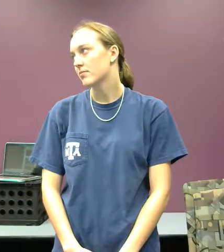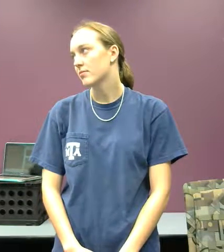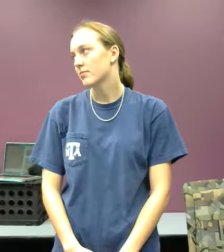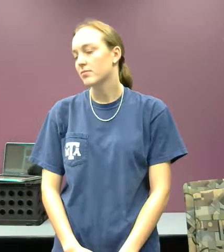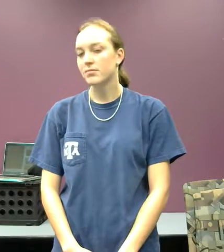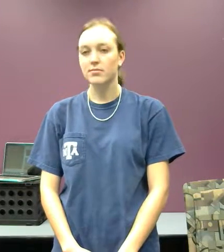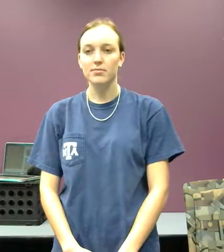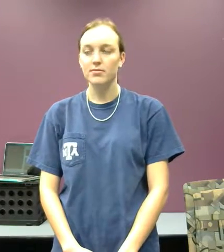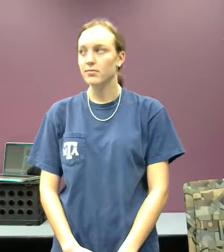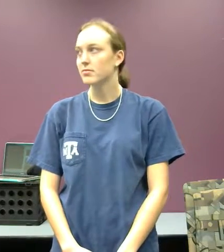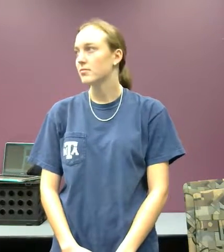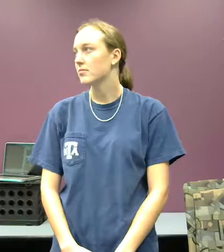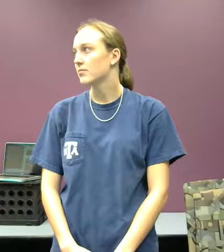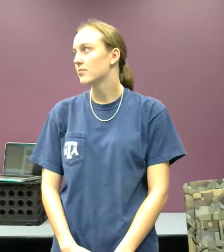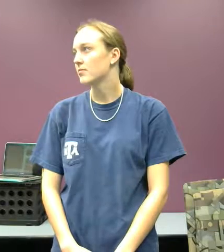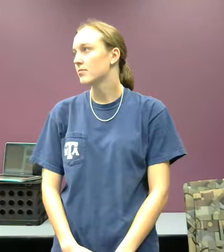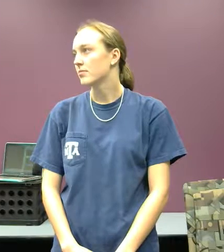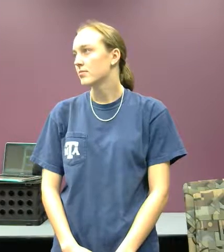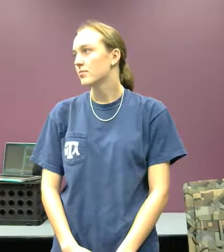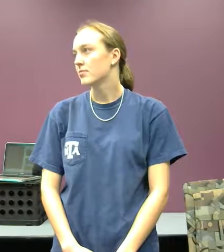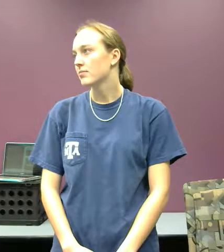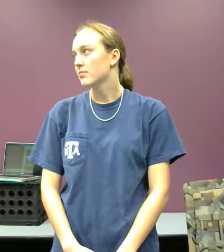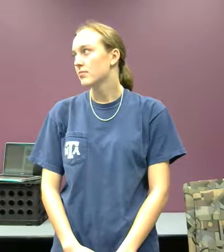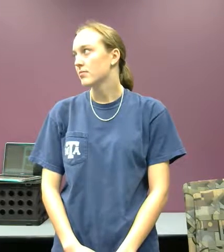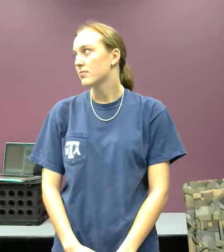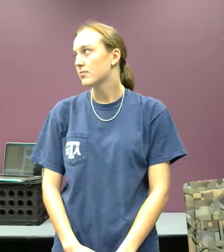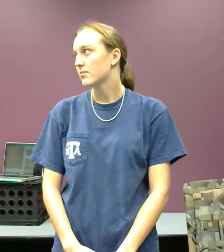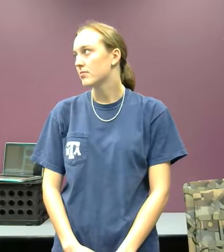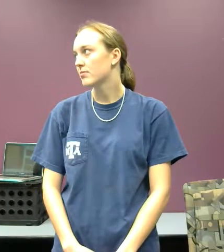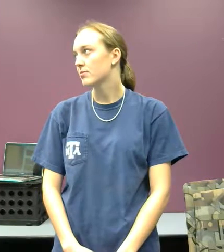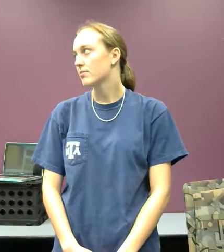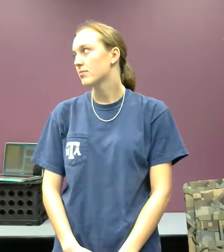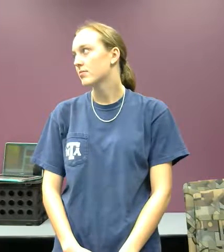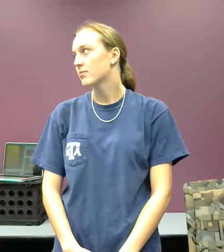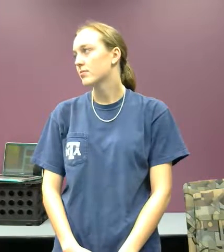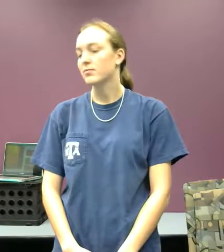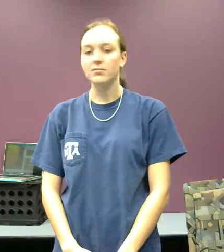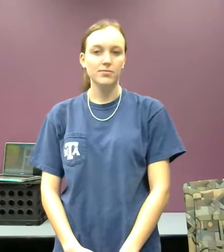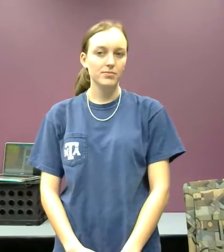Our sister planet. Yet Venus, nicknamed the morning.